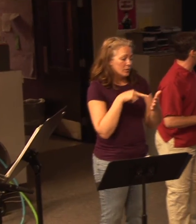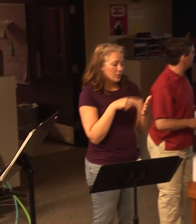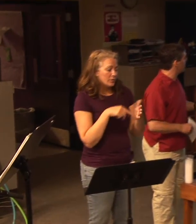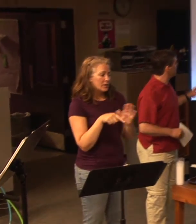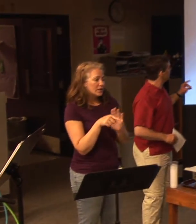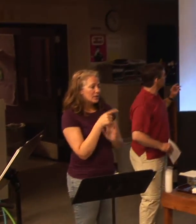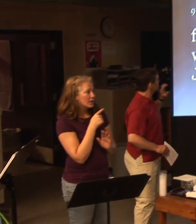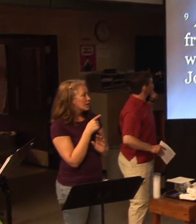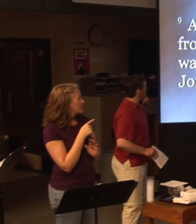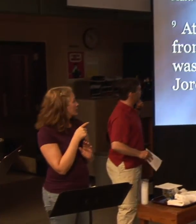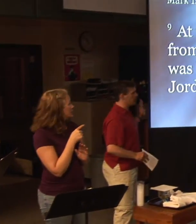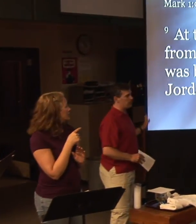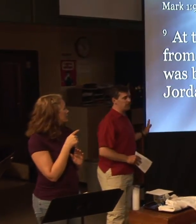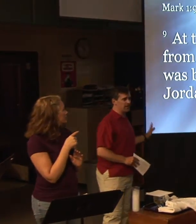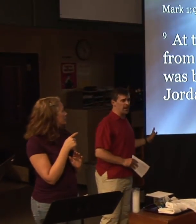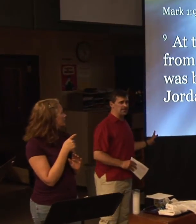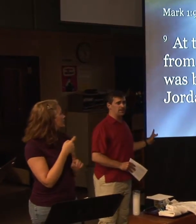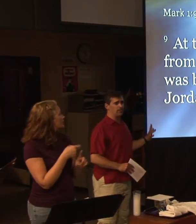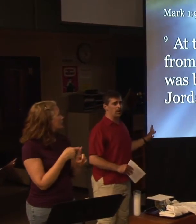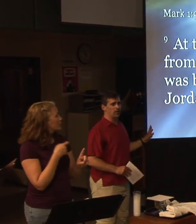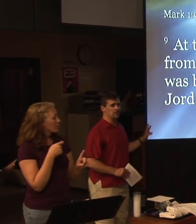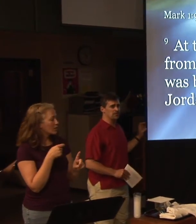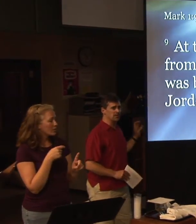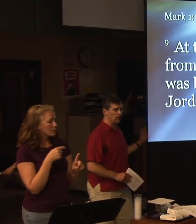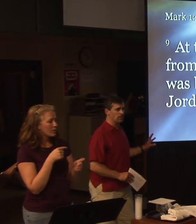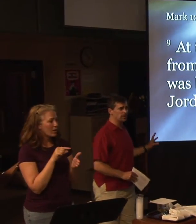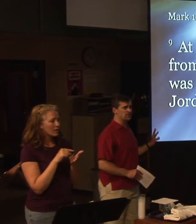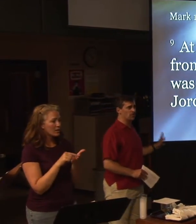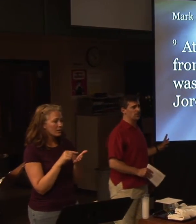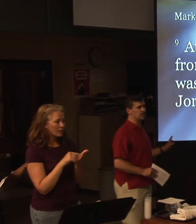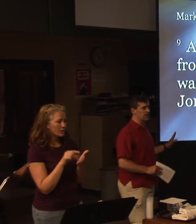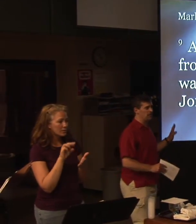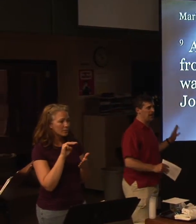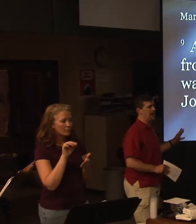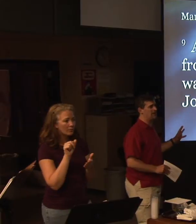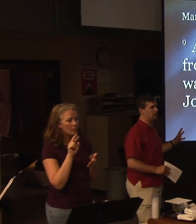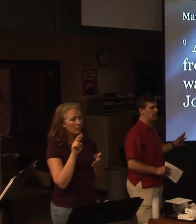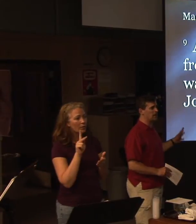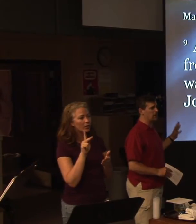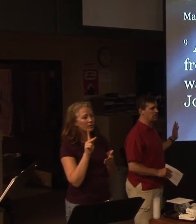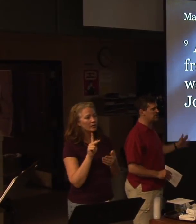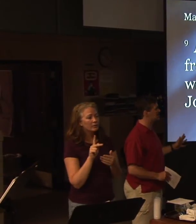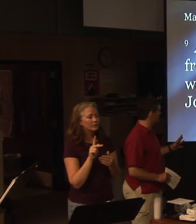kind of talk about it. This is from the Gospel of Mark, which is the earliest stories